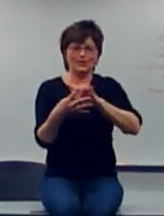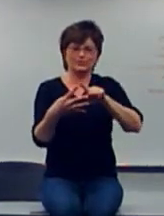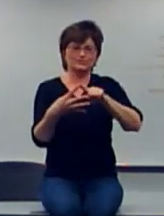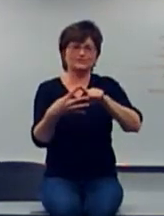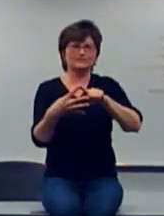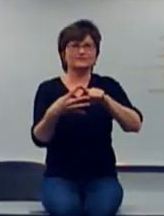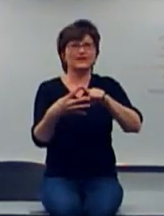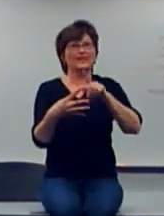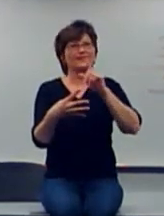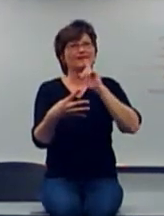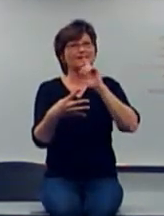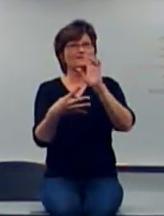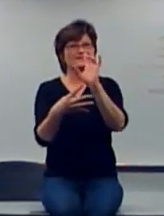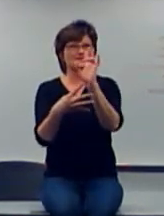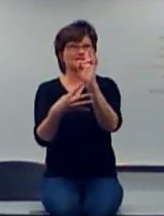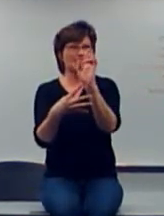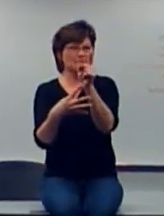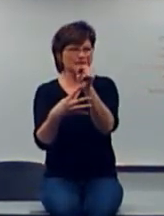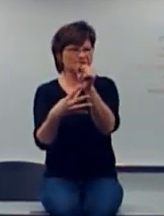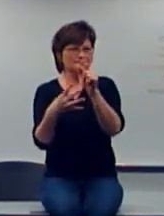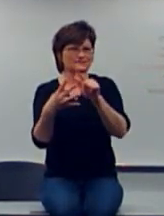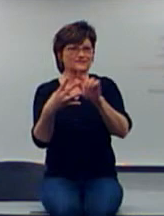So the first part, the length is about 7 minutes